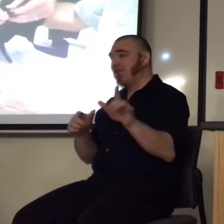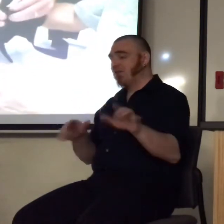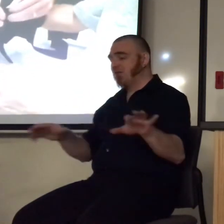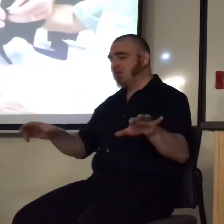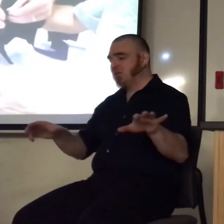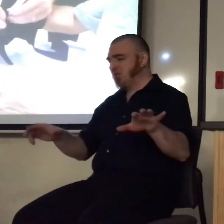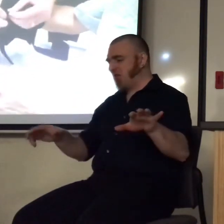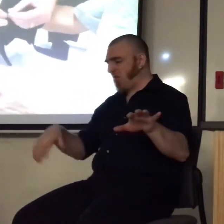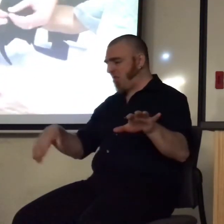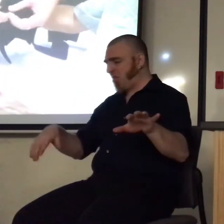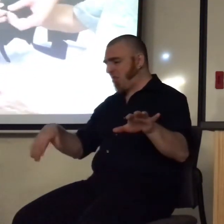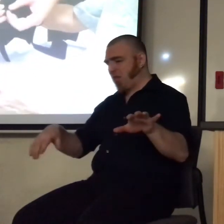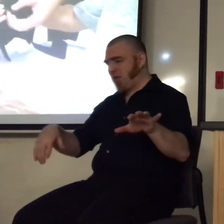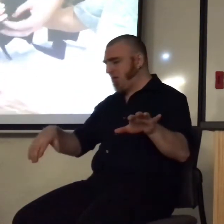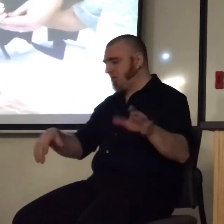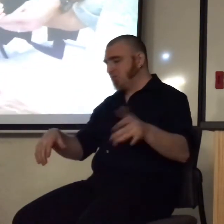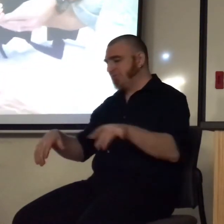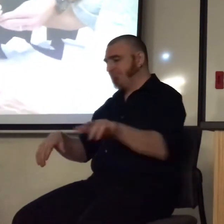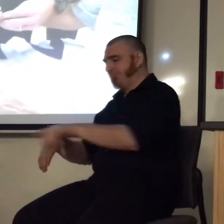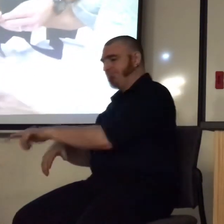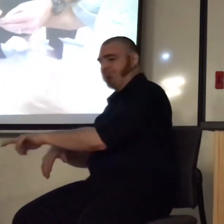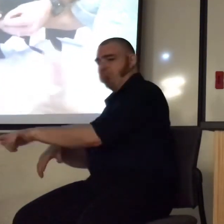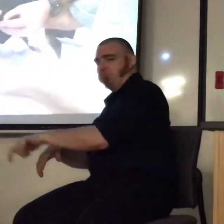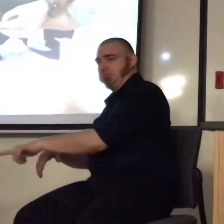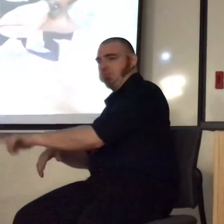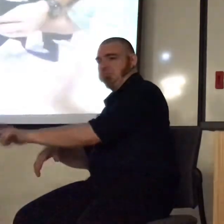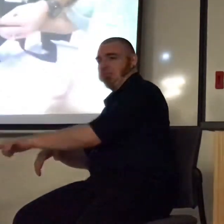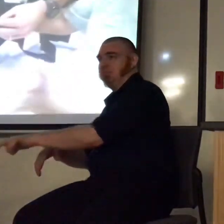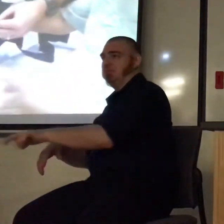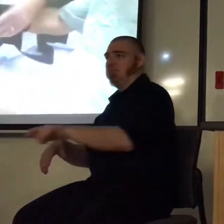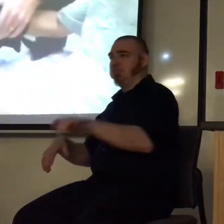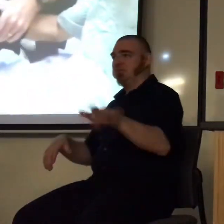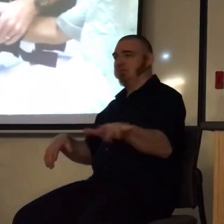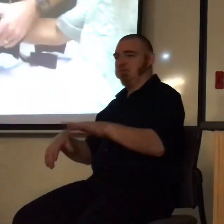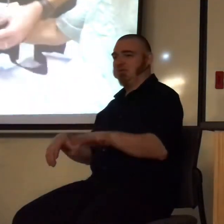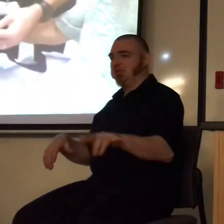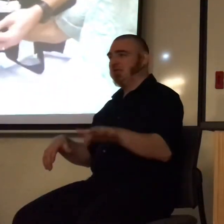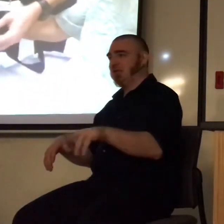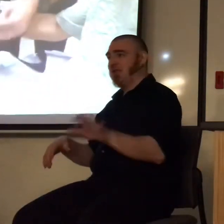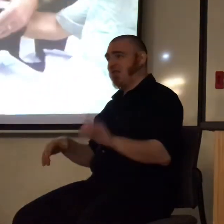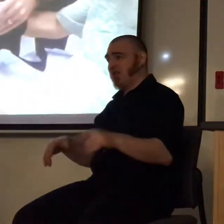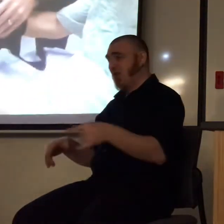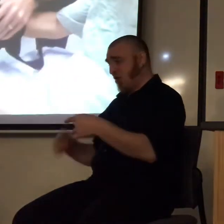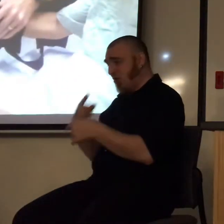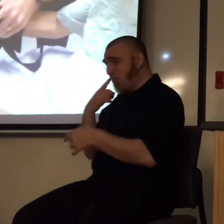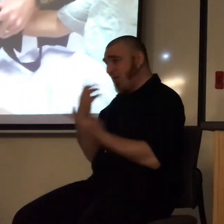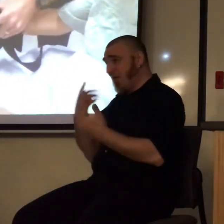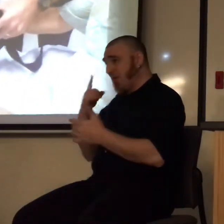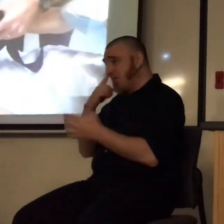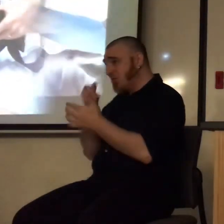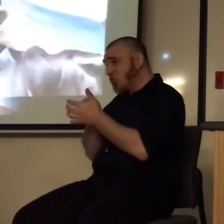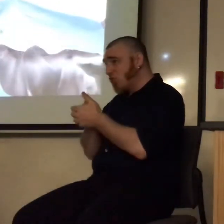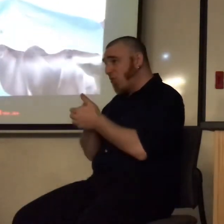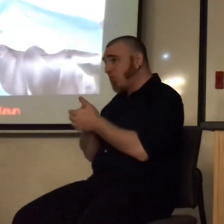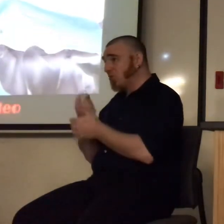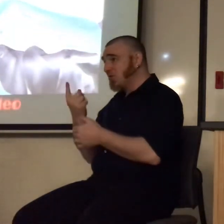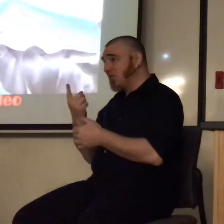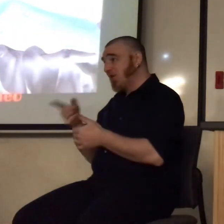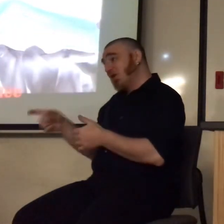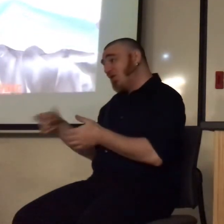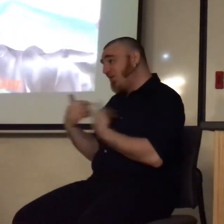kind of, and you were actually trying to pay bills because you were thinking I wasn't, that I didn't know what if this was happen. A stroke or something like that, you need to have those bills paid.